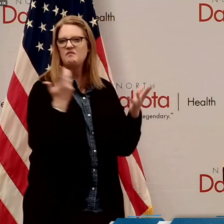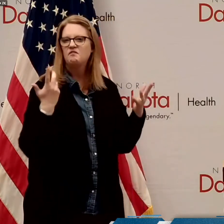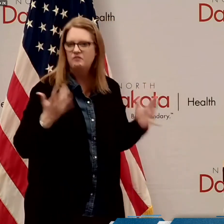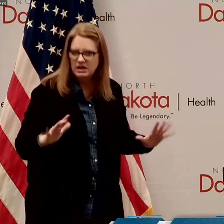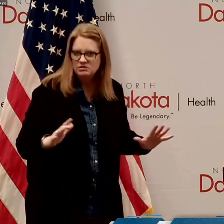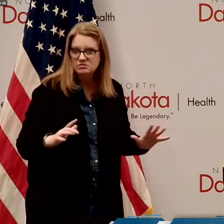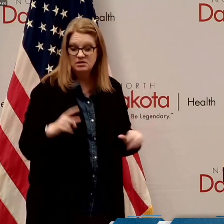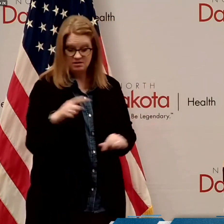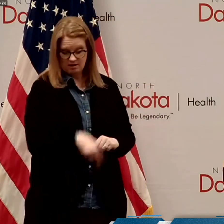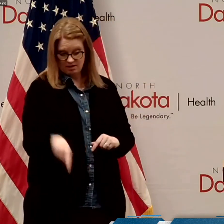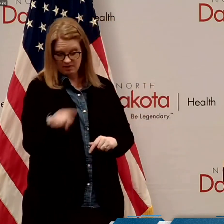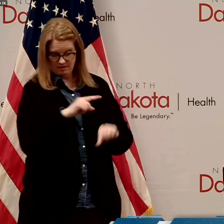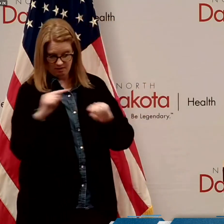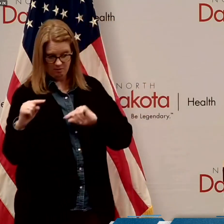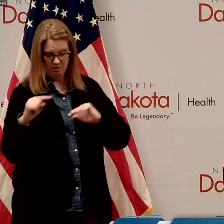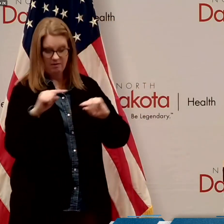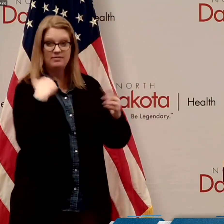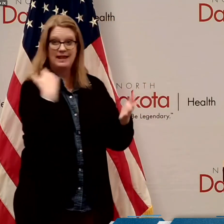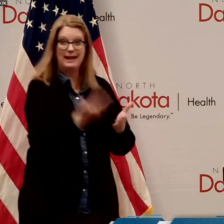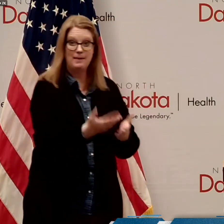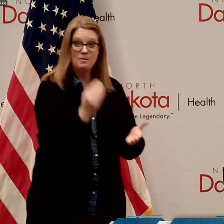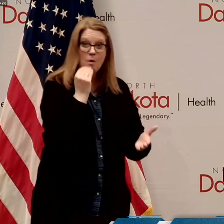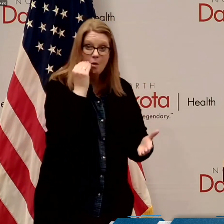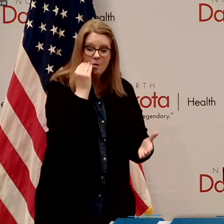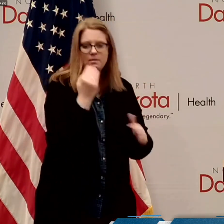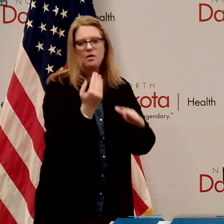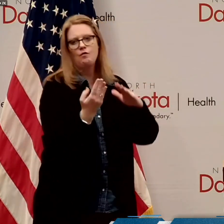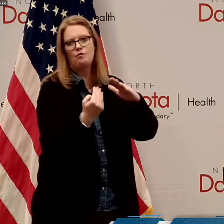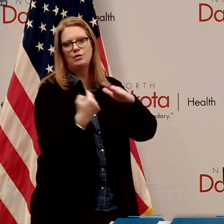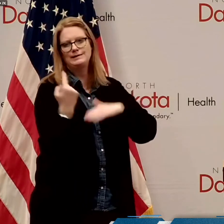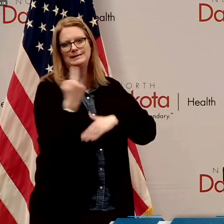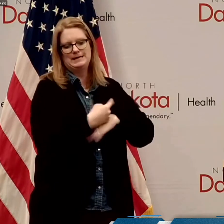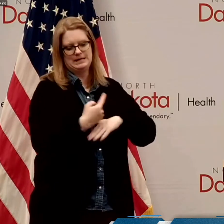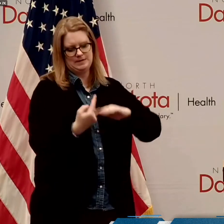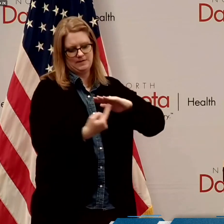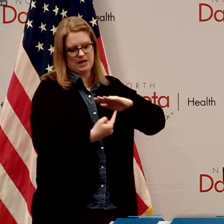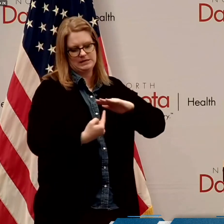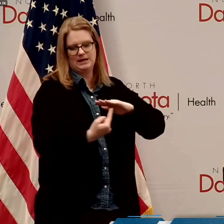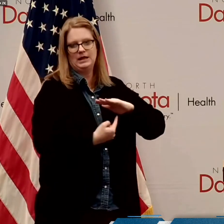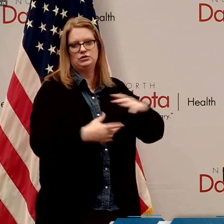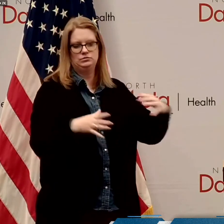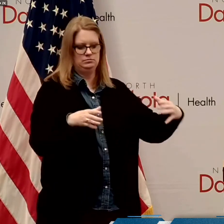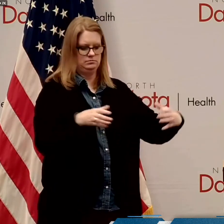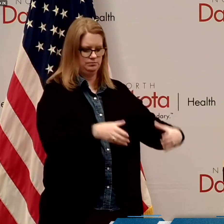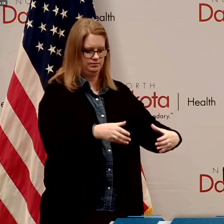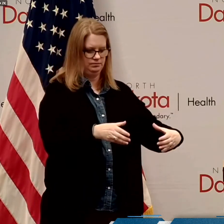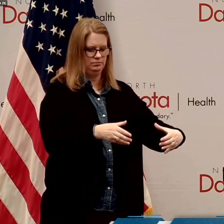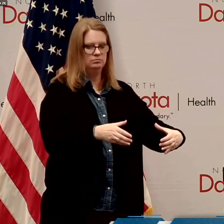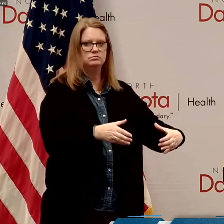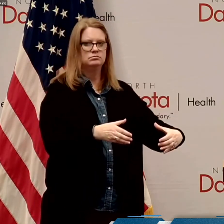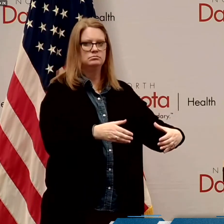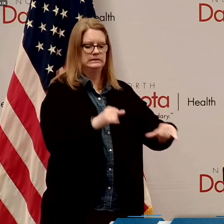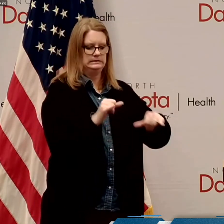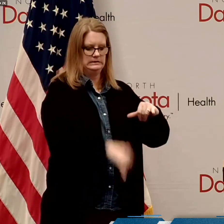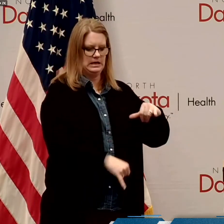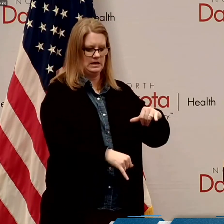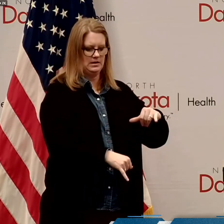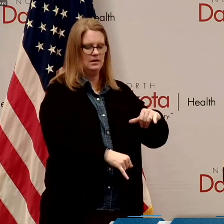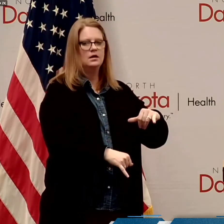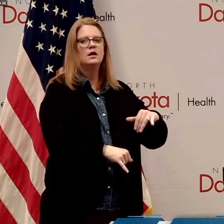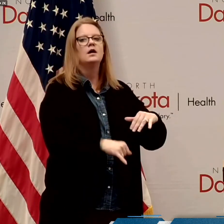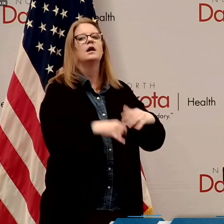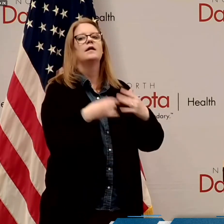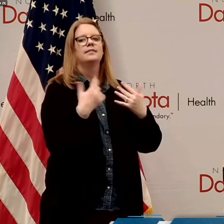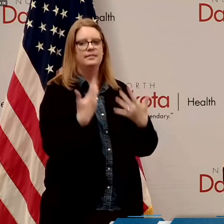They're immediately going to go into 14 days of isolation. Then they're going to go through their remitting